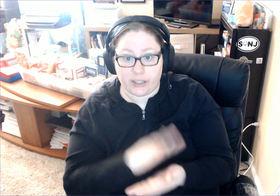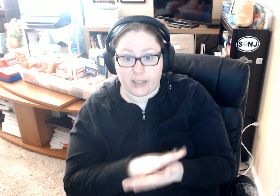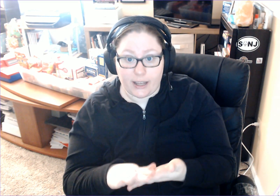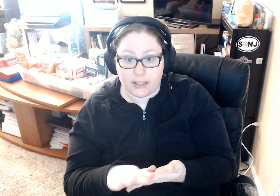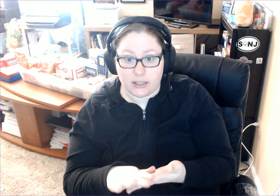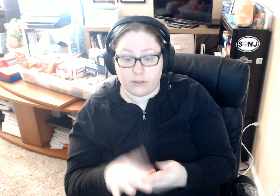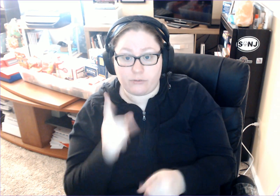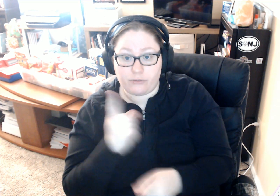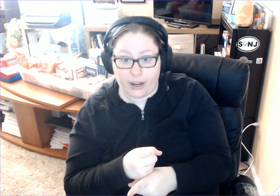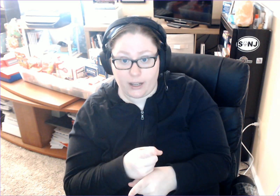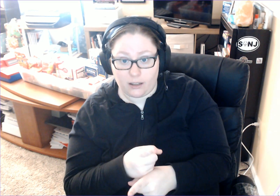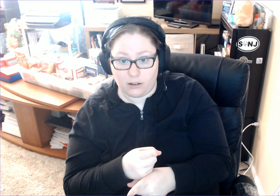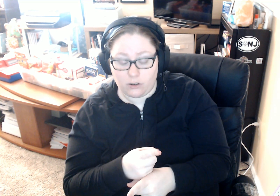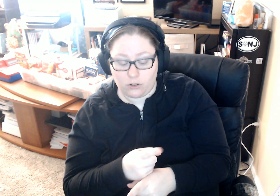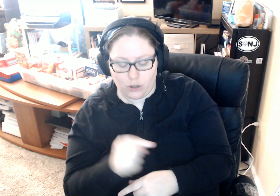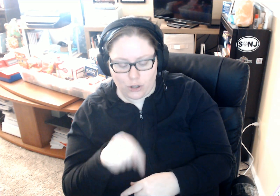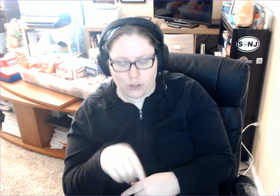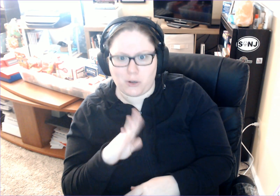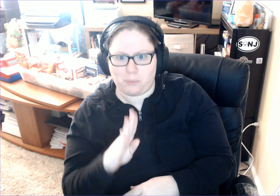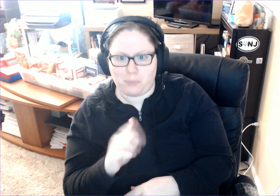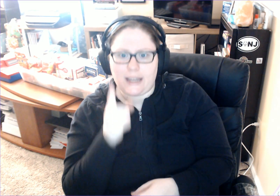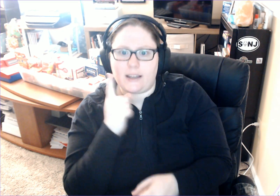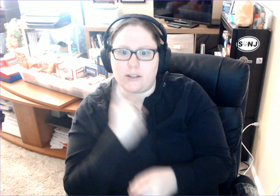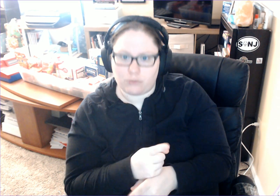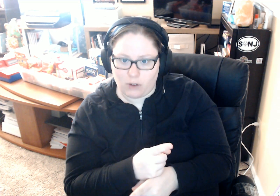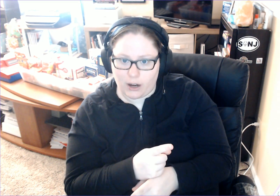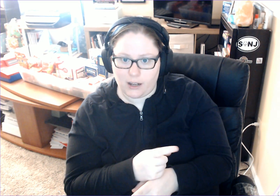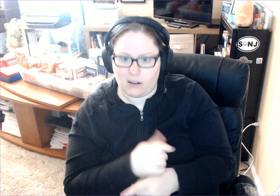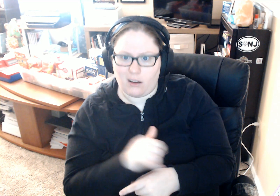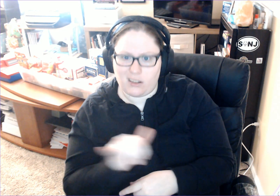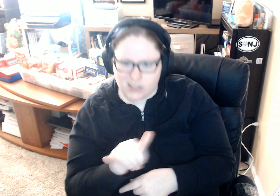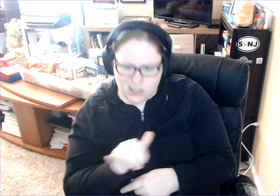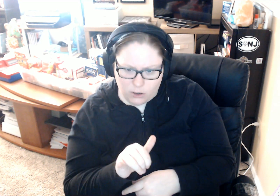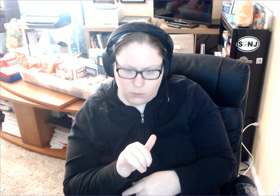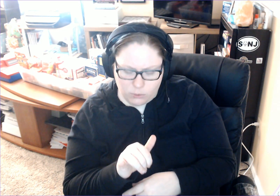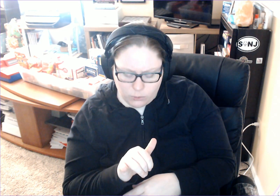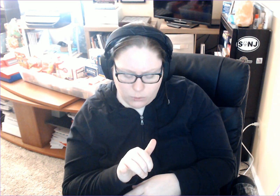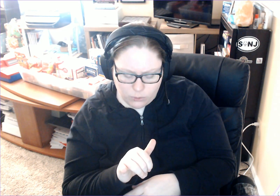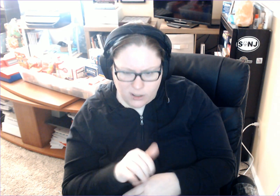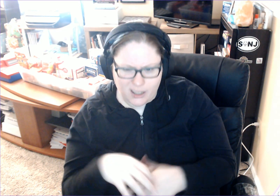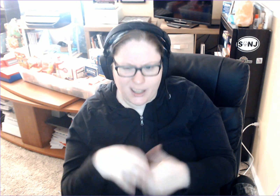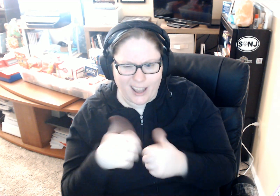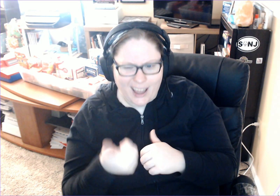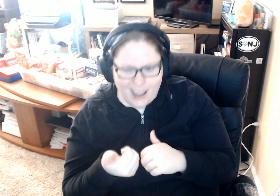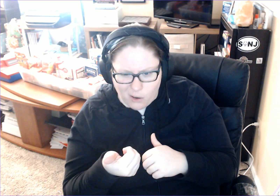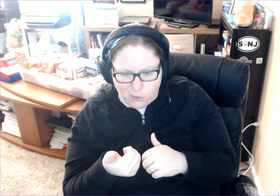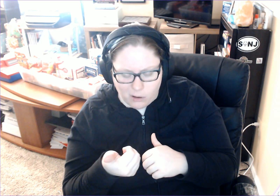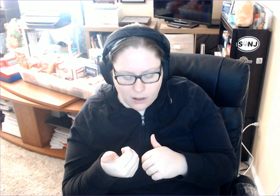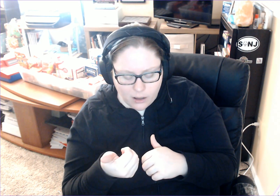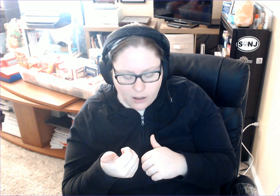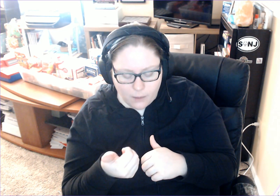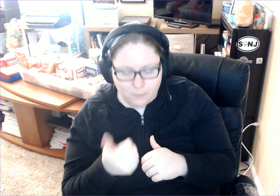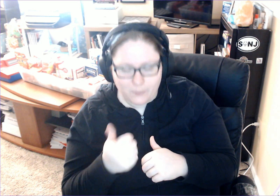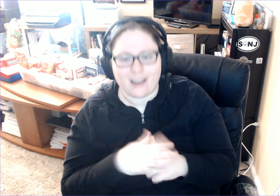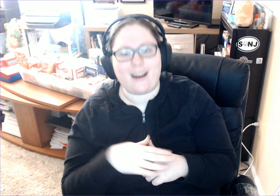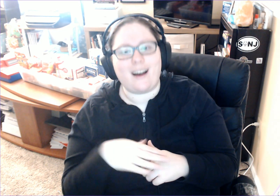nice, right? So B is right also. How? Ah,